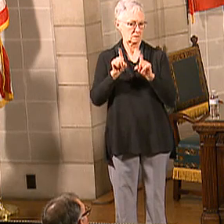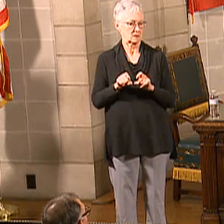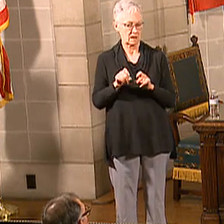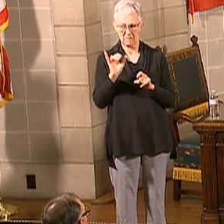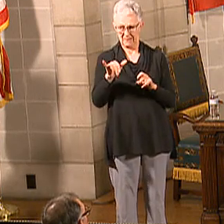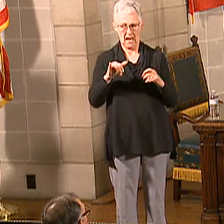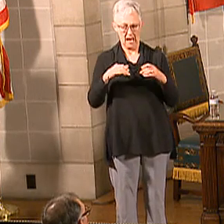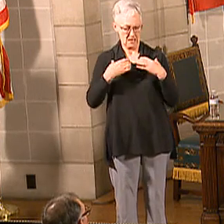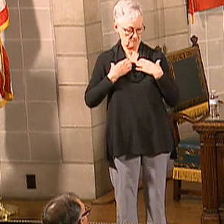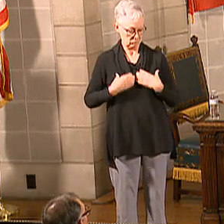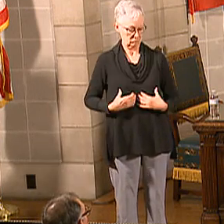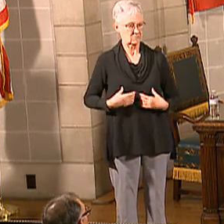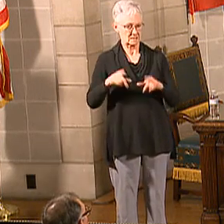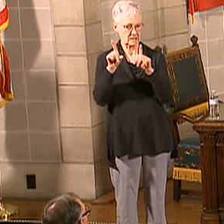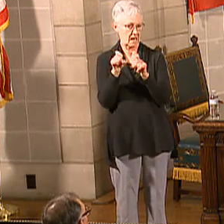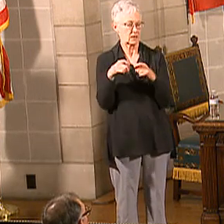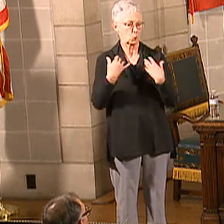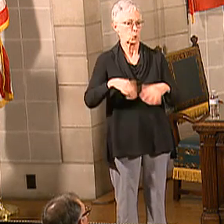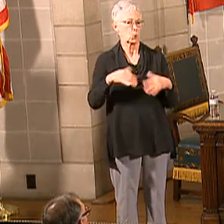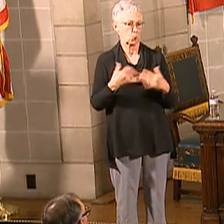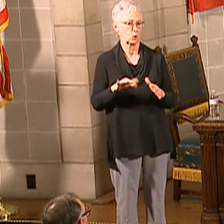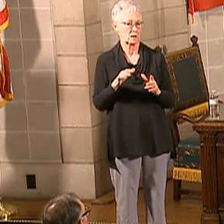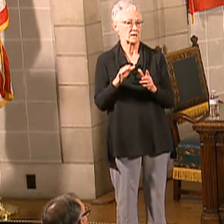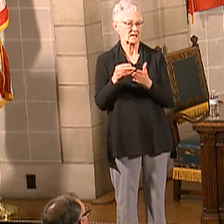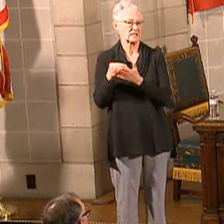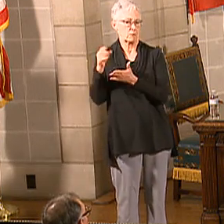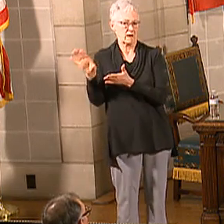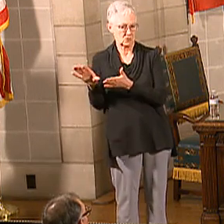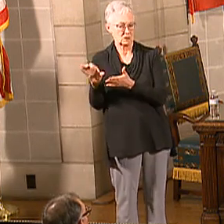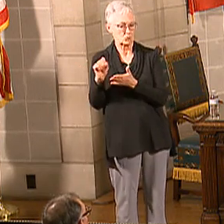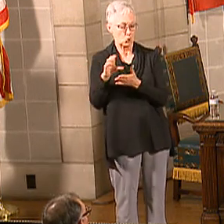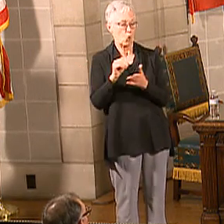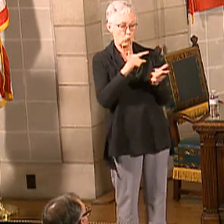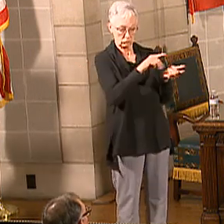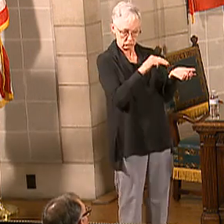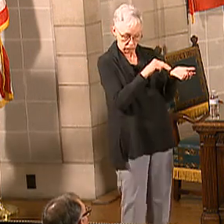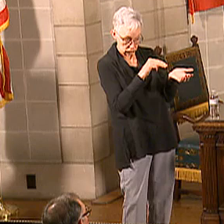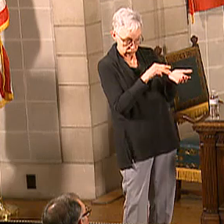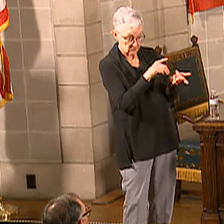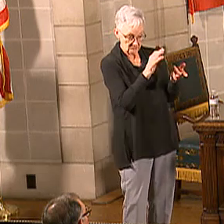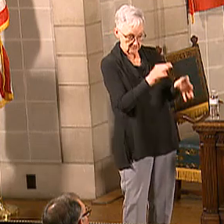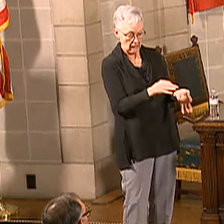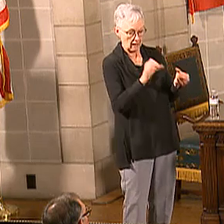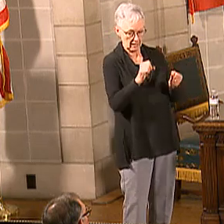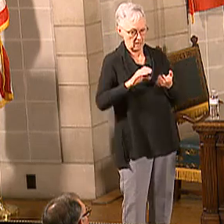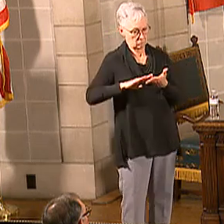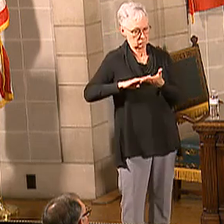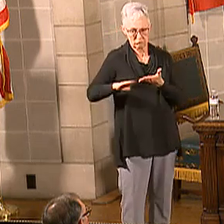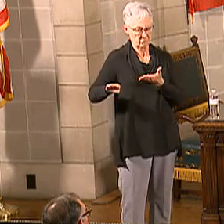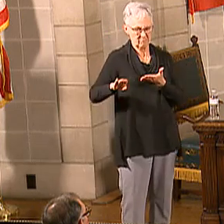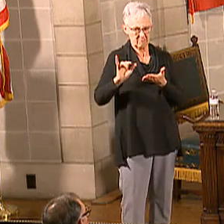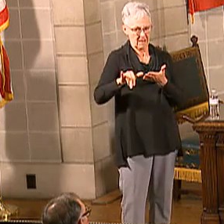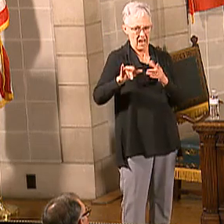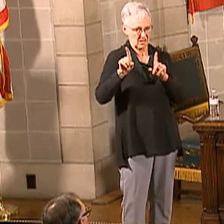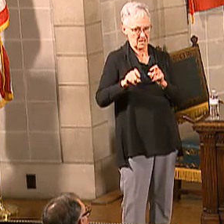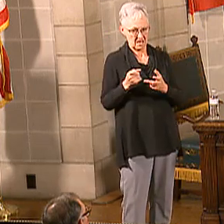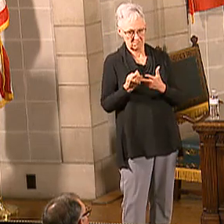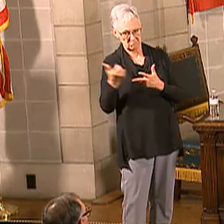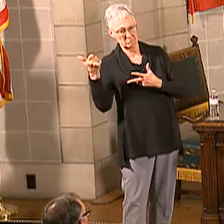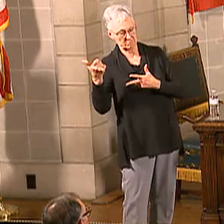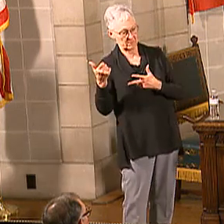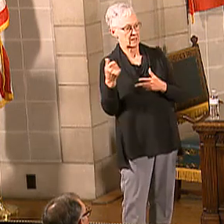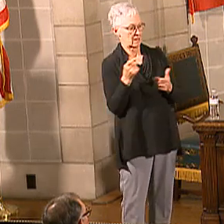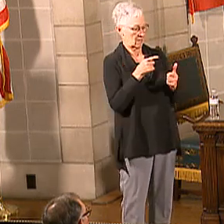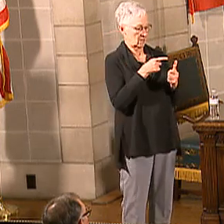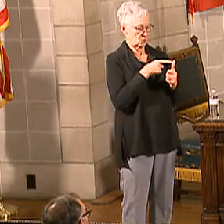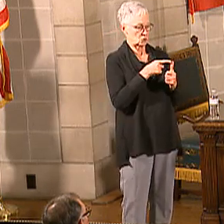while to get done, so the healthcare professional then has the discretion to waive that panel and then go into the other screeners we talked about. So again, has the